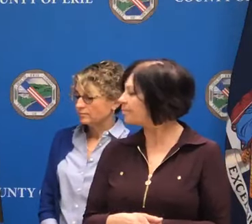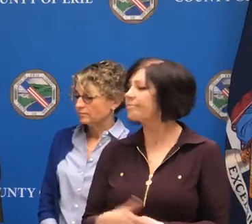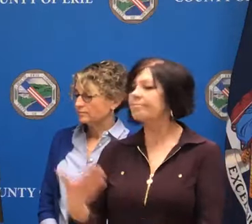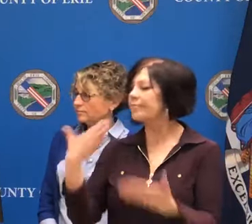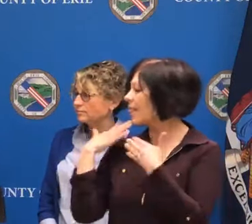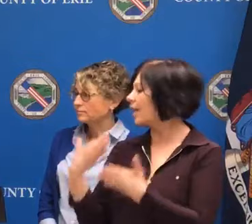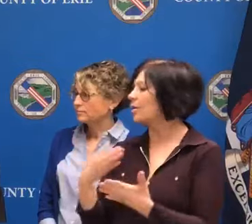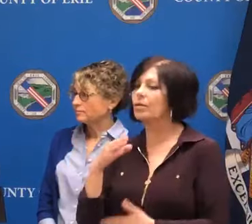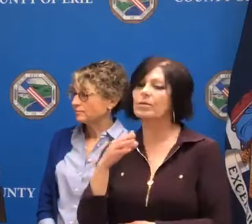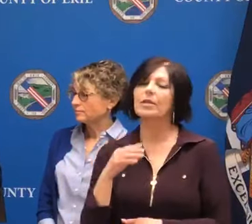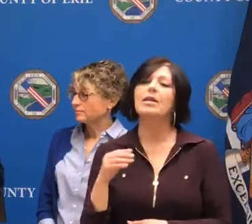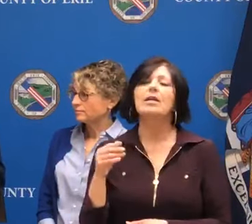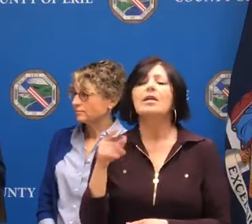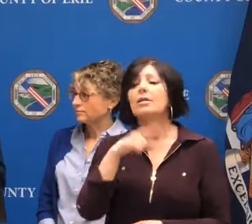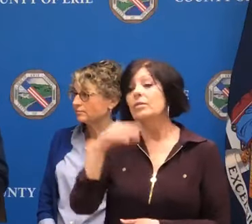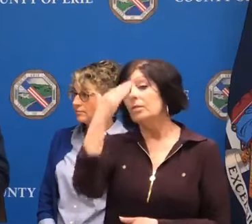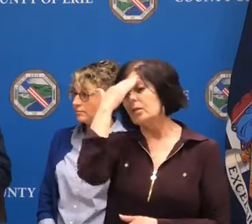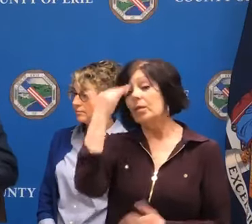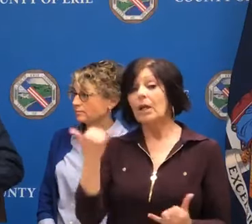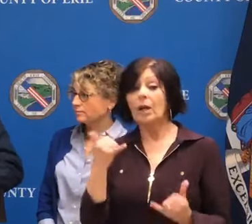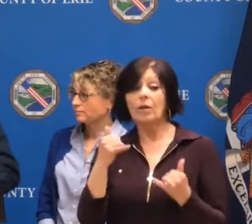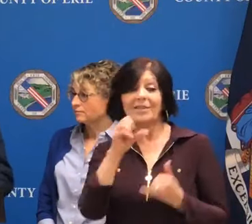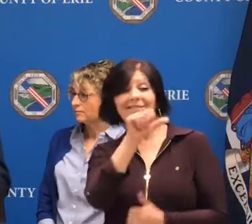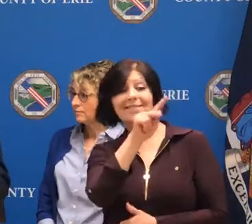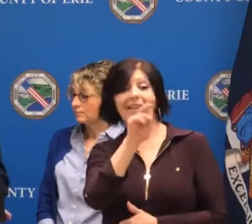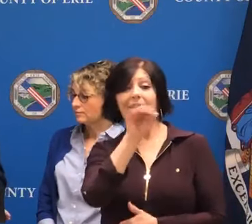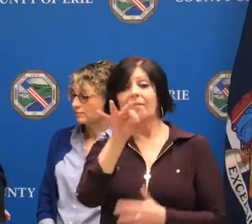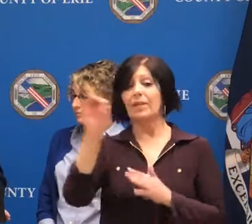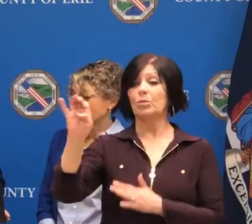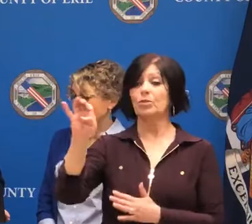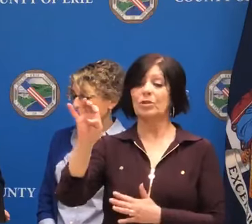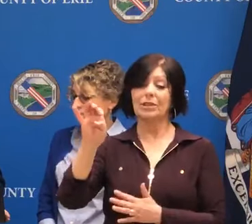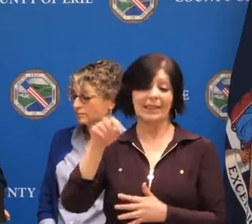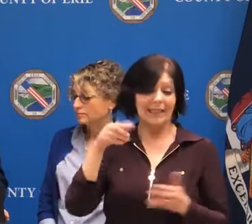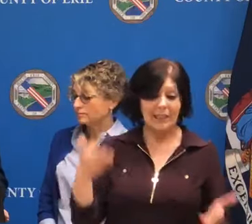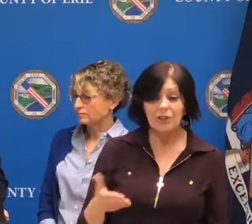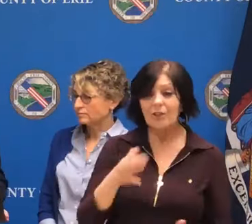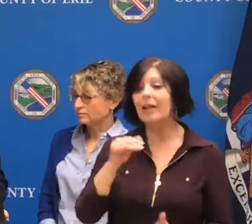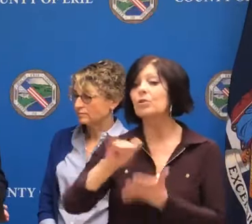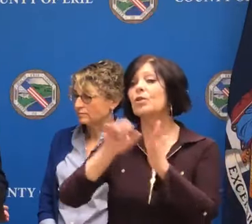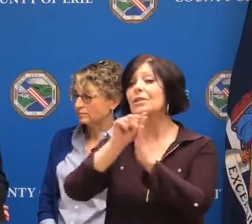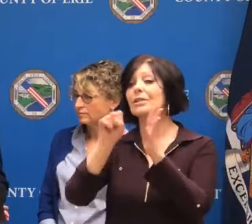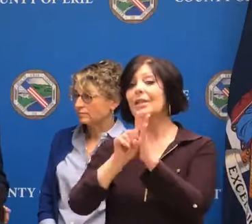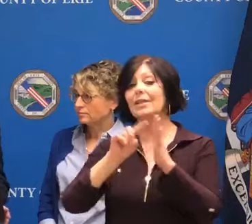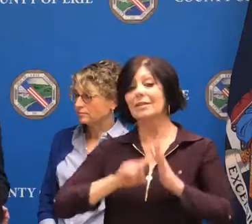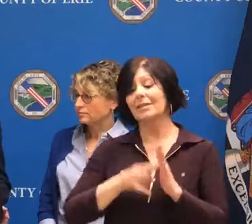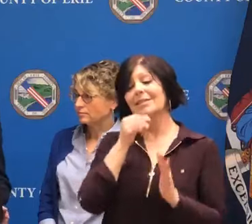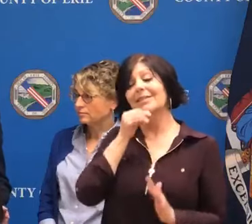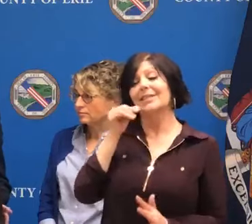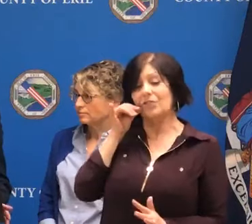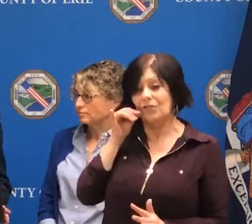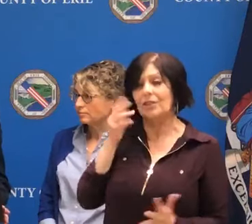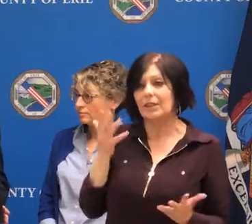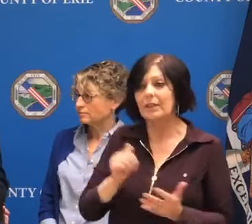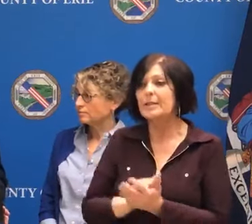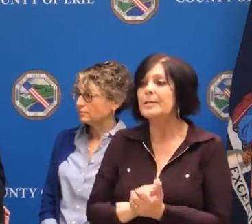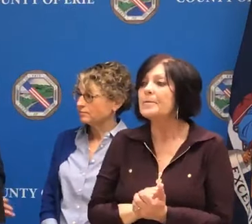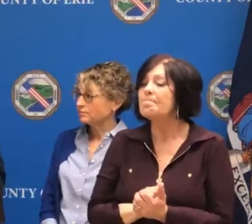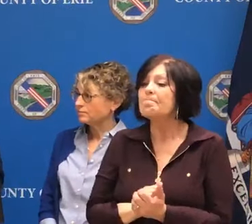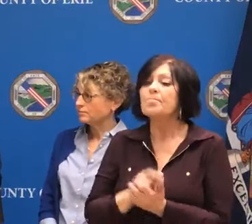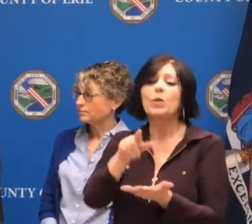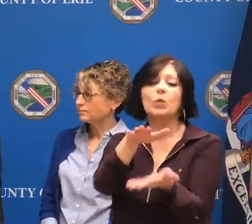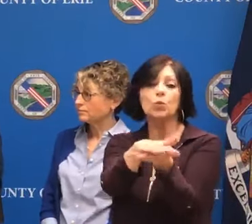Thank you, Doc. As you know, we are in a state of emergency in Erie County as well as New York State. The state of emergency was effective as of yesterday.